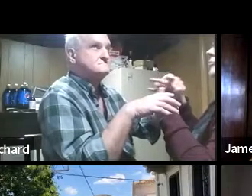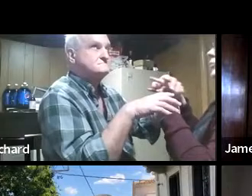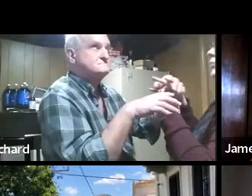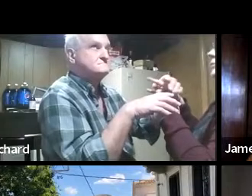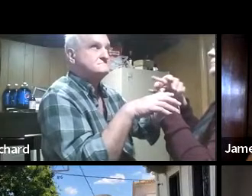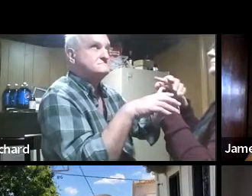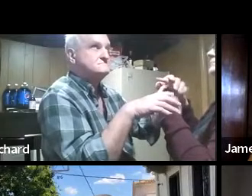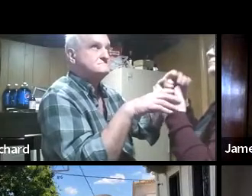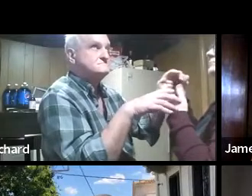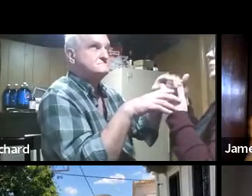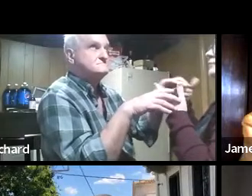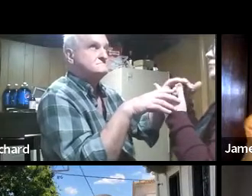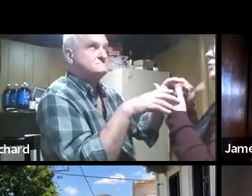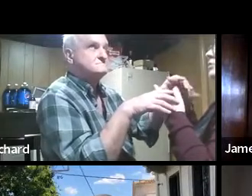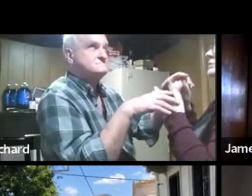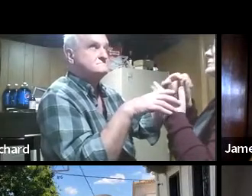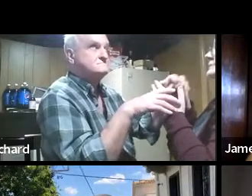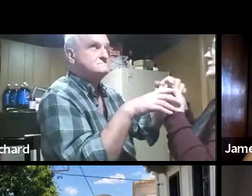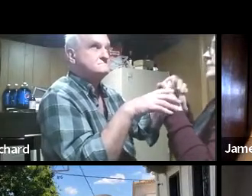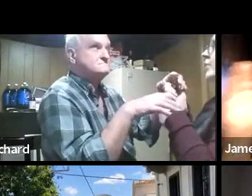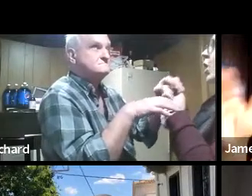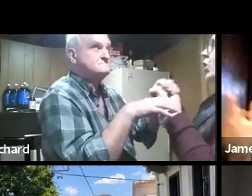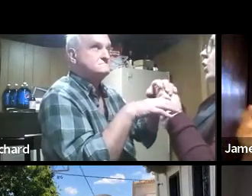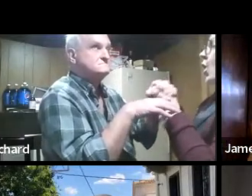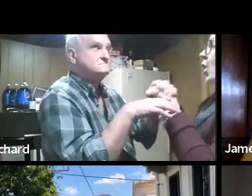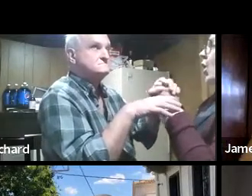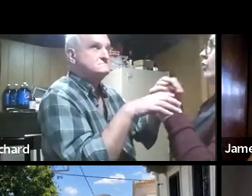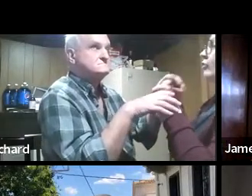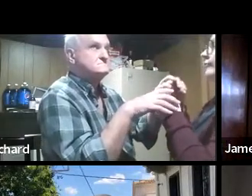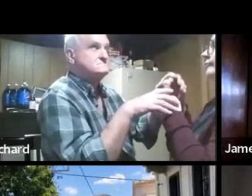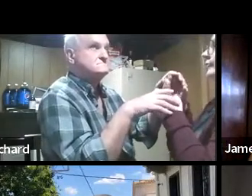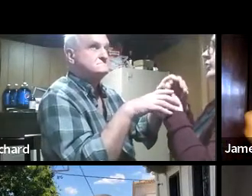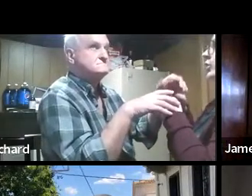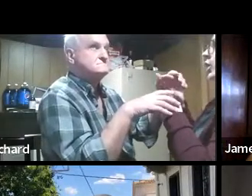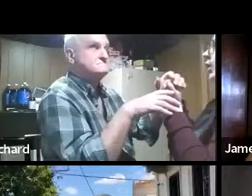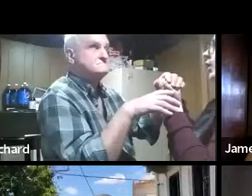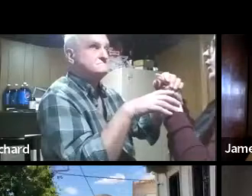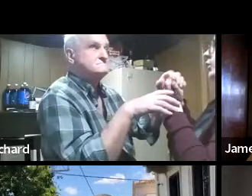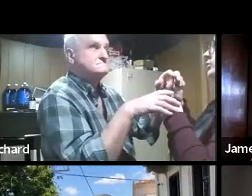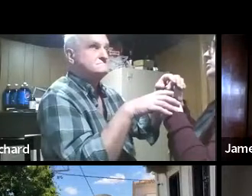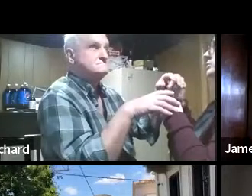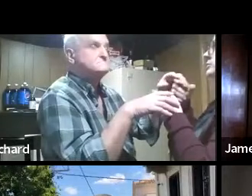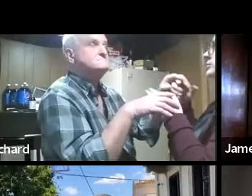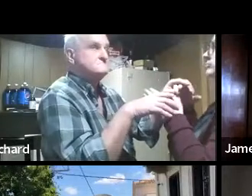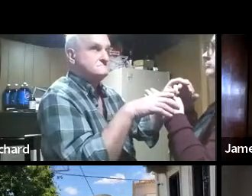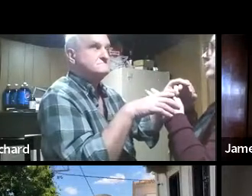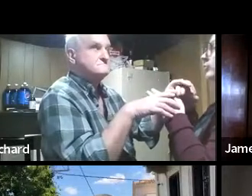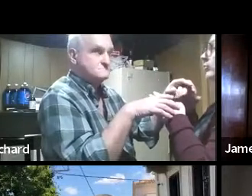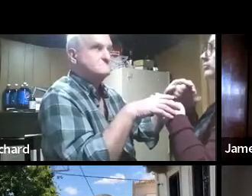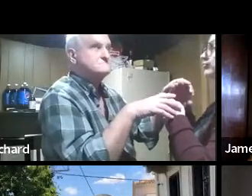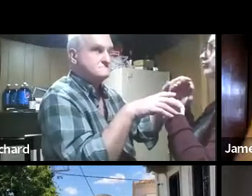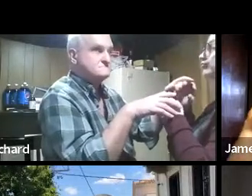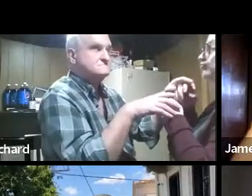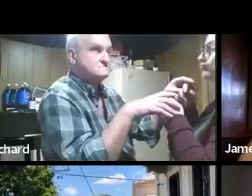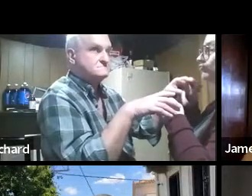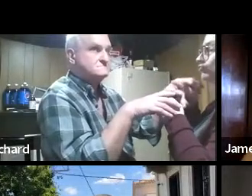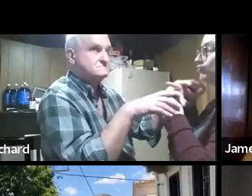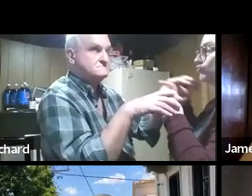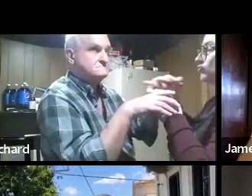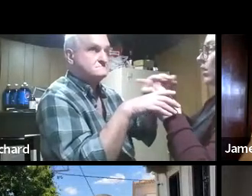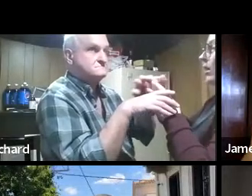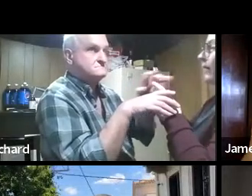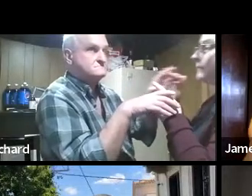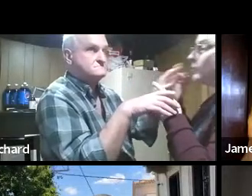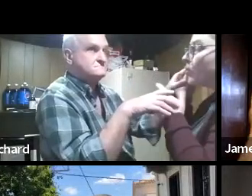with a golf cart in the hallway whenever you're walking down the corridor, and they have those golf carts